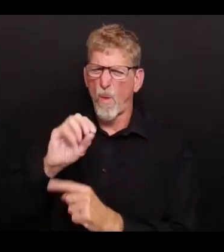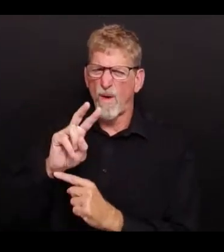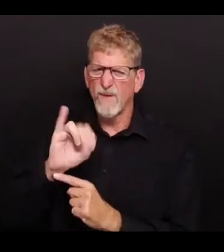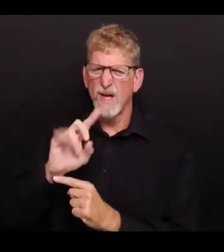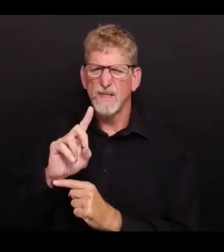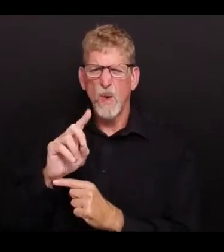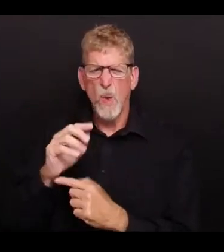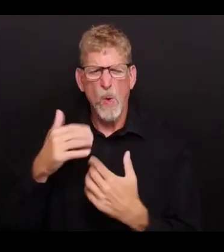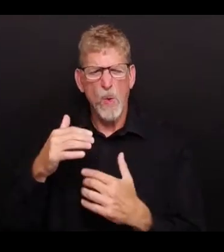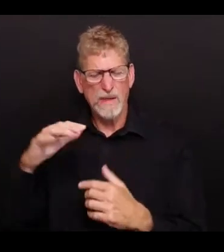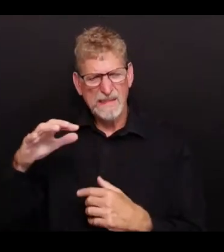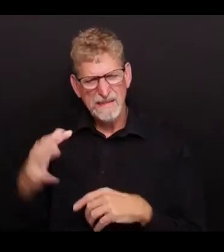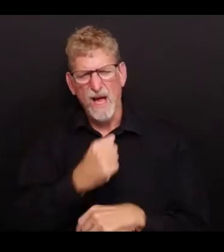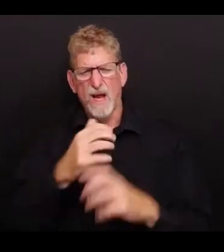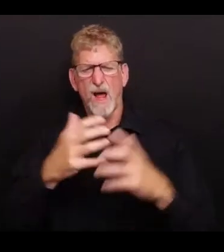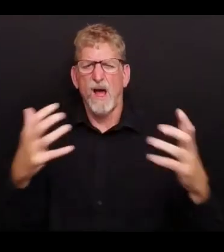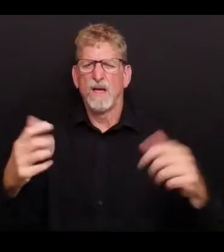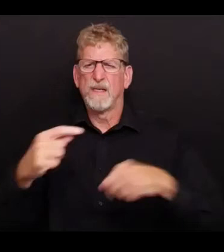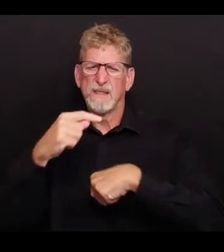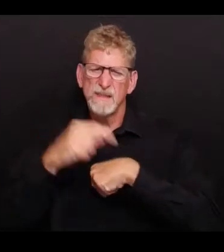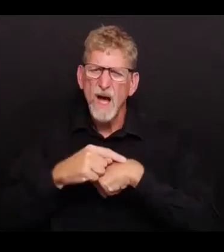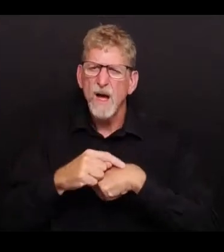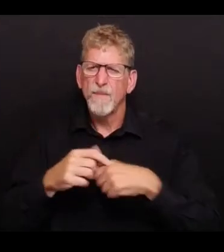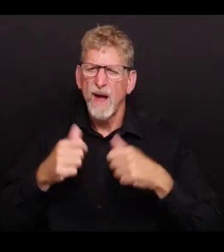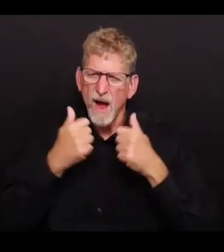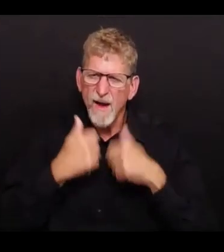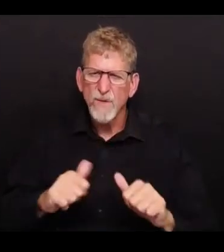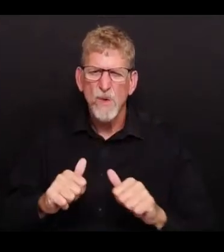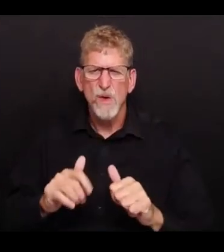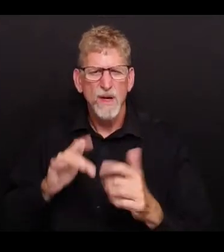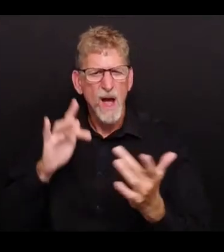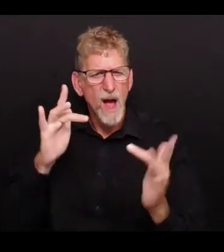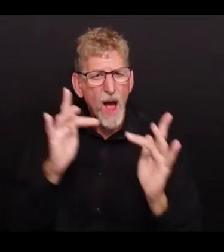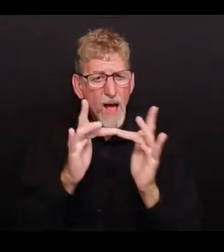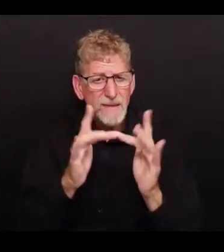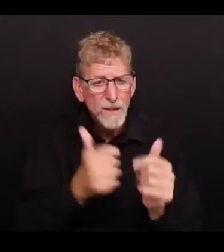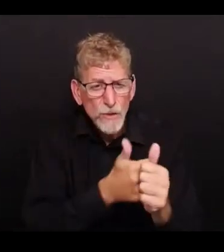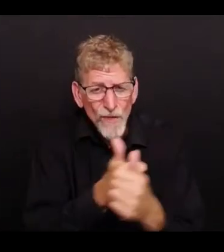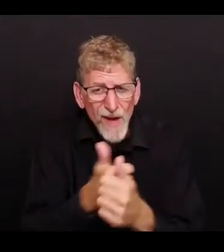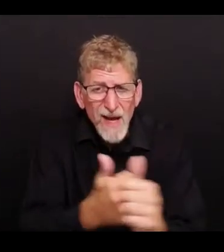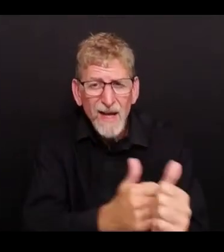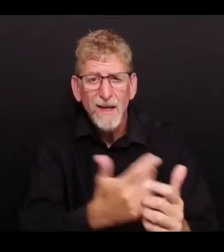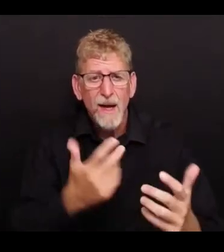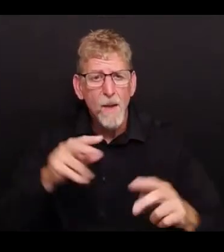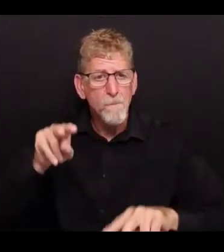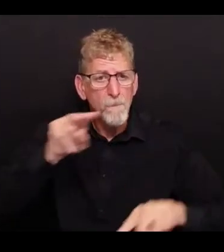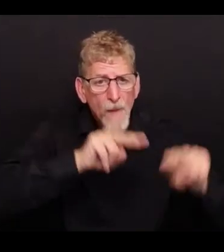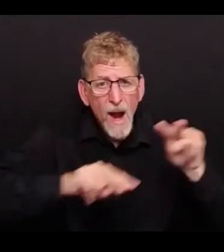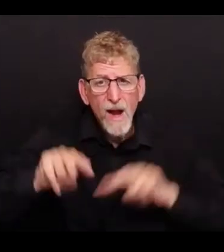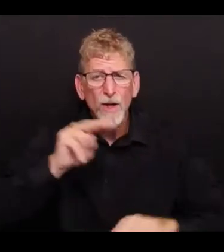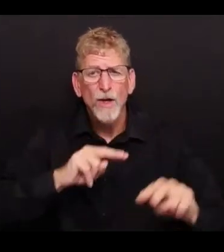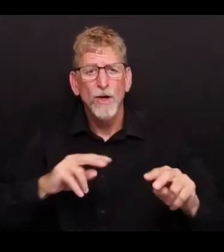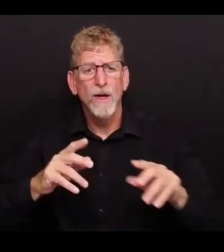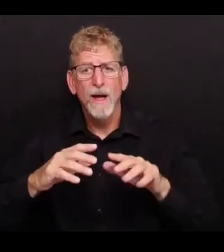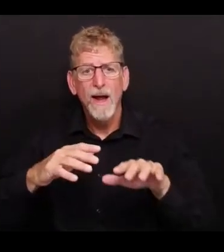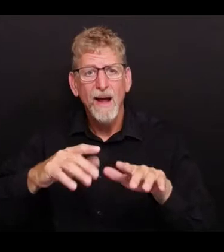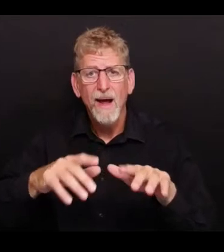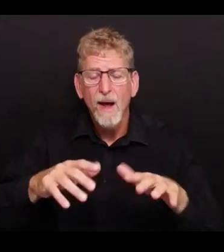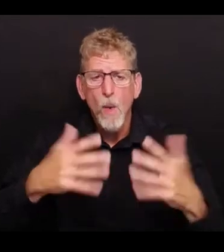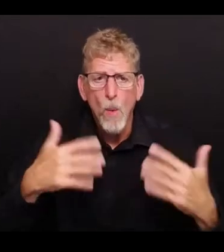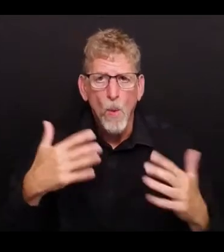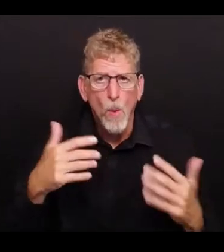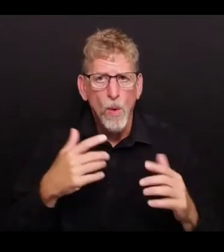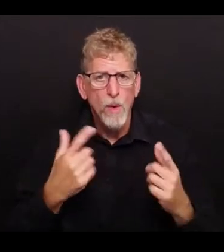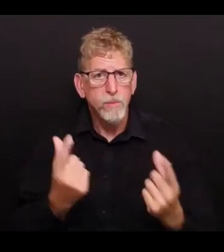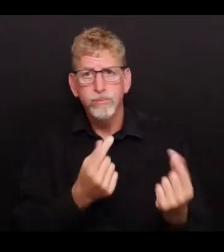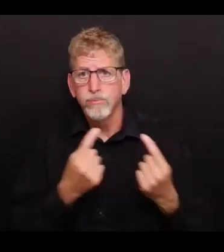trace and educate and help parents access resources and educate some more. Yet at our very core, we are public health